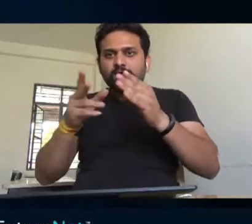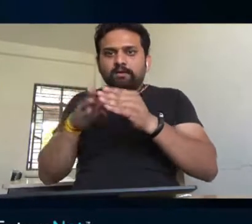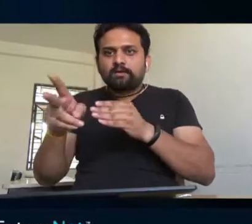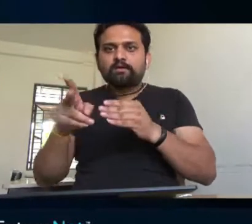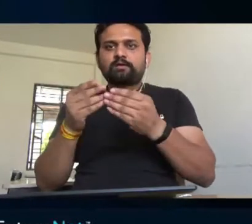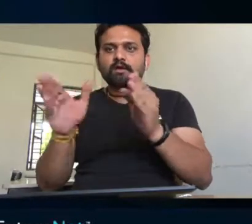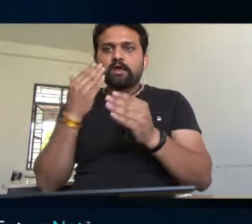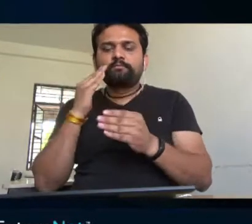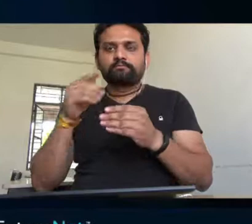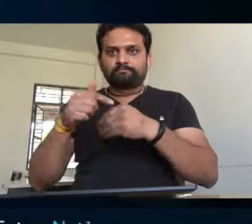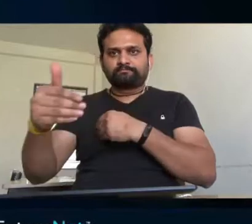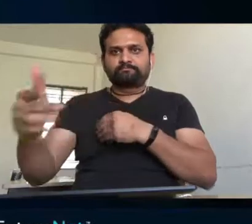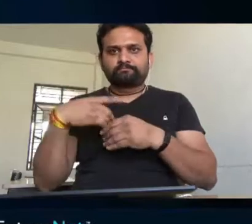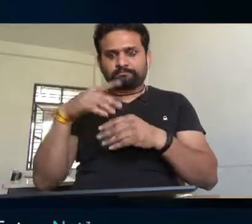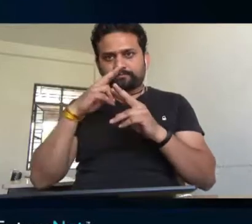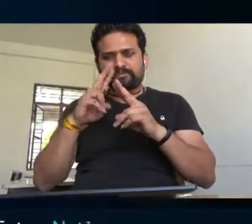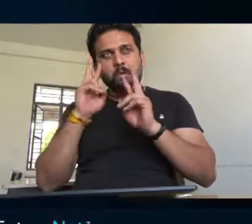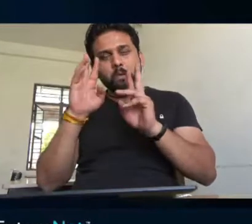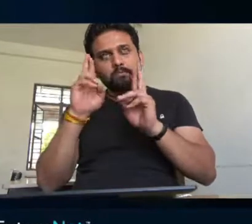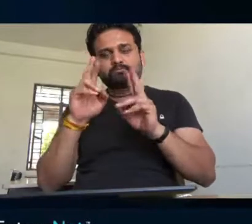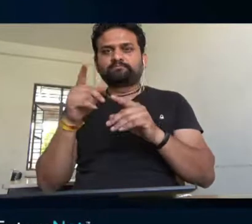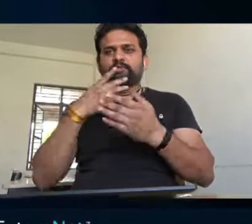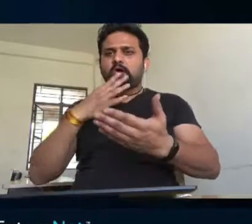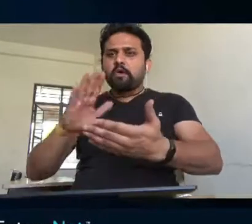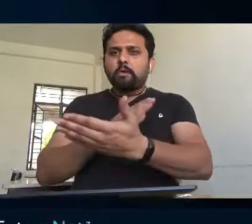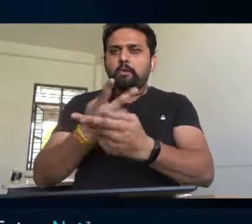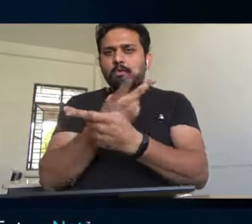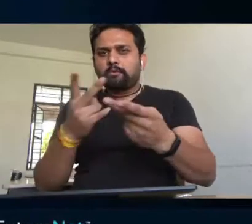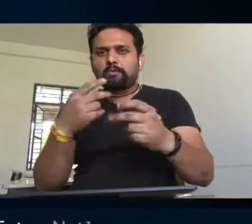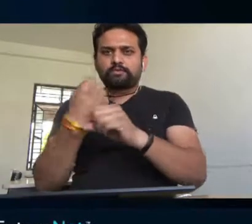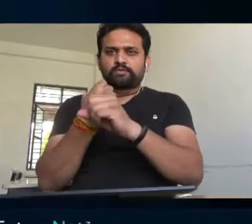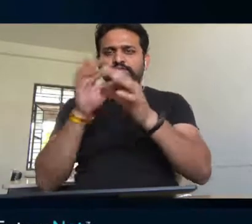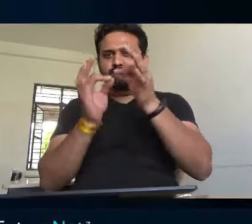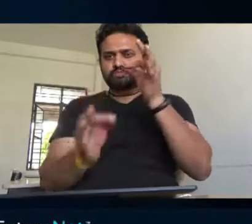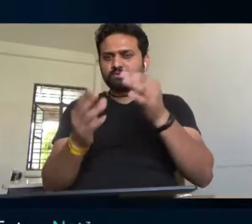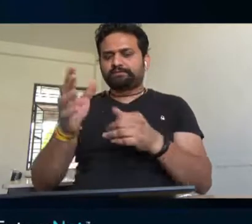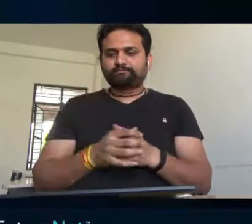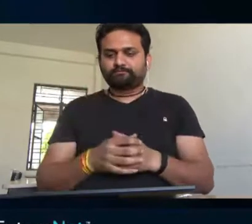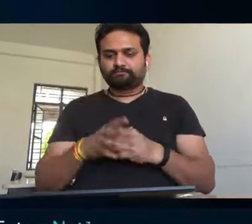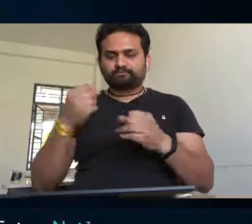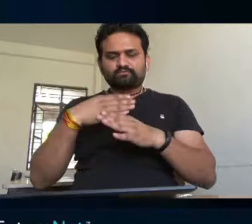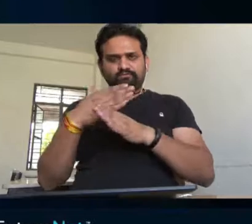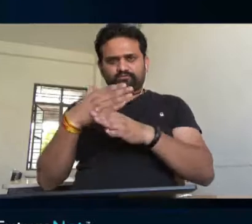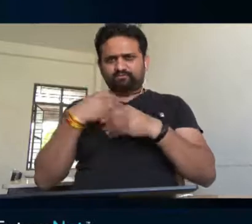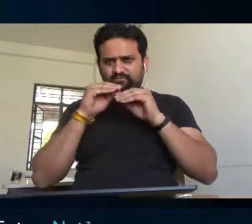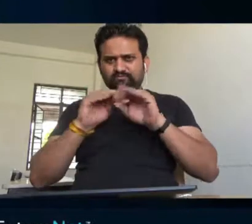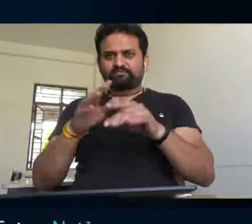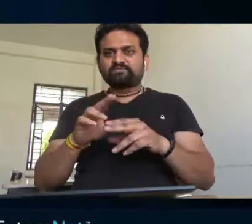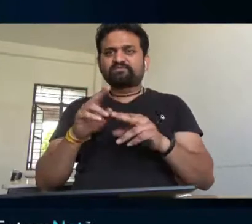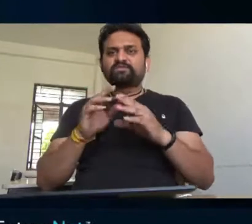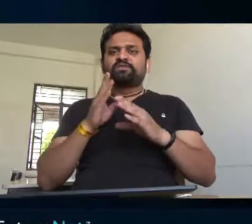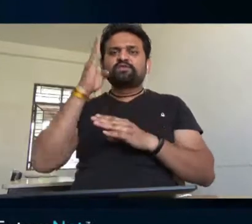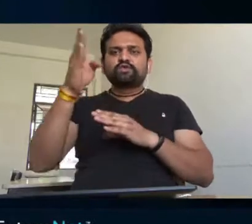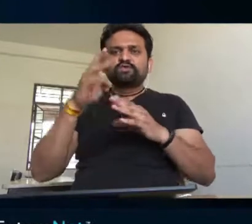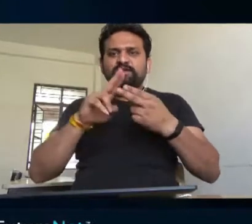of the FutureNet cafe in Kiev, and they make a great job there. Now we are waiting, of course, for the opening of